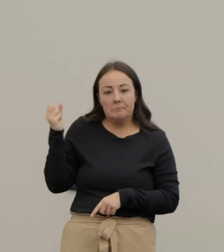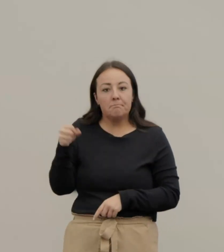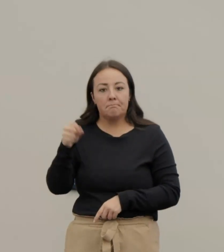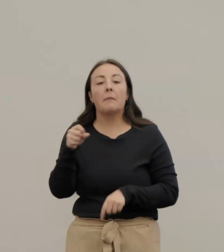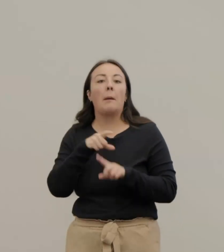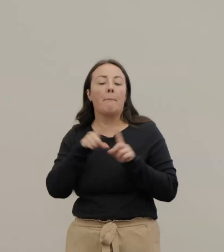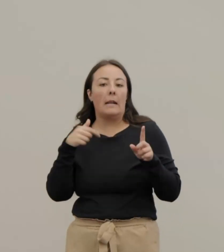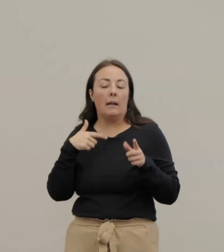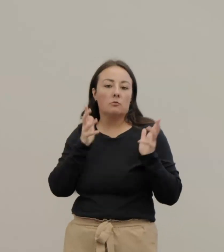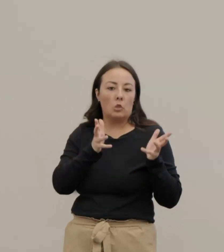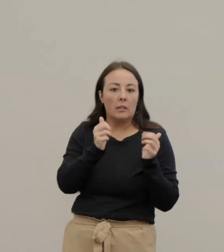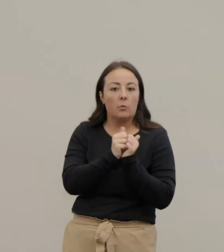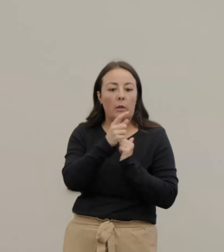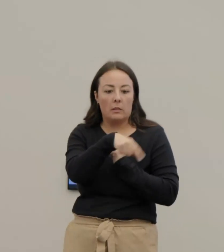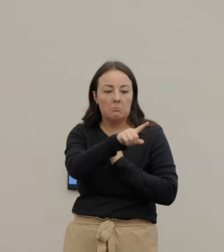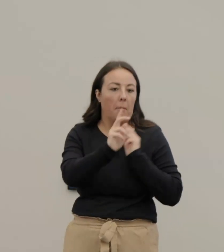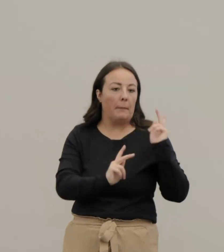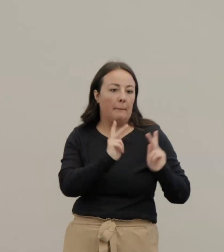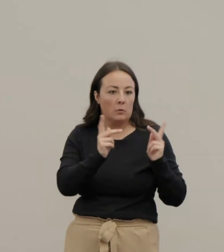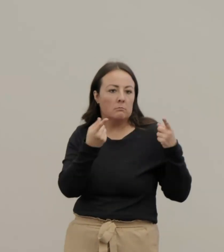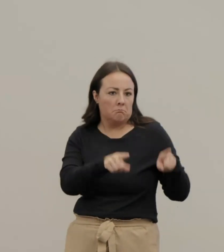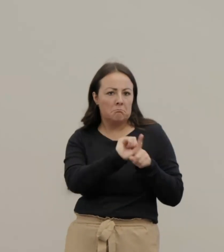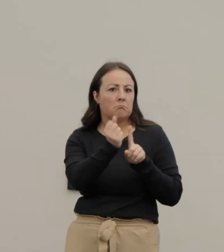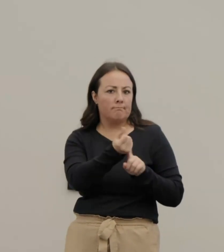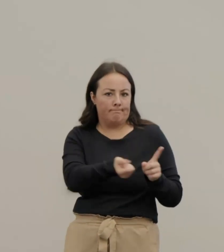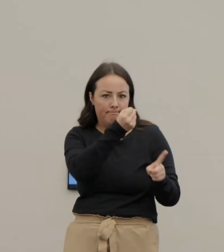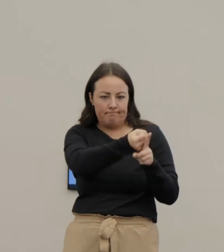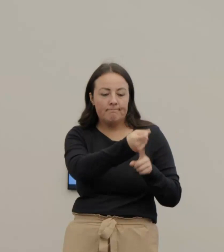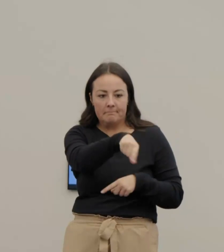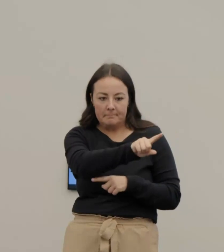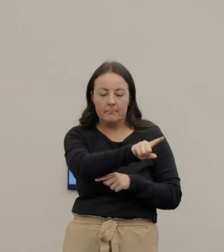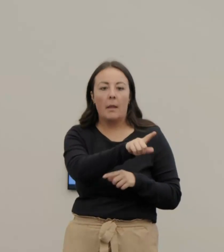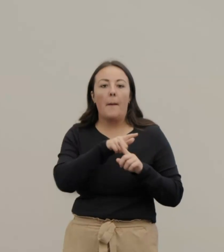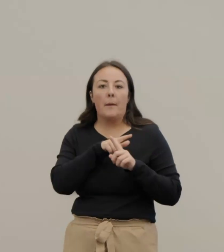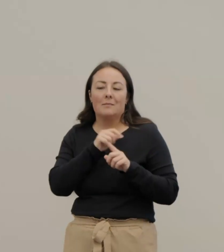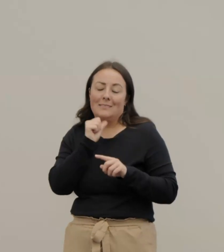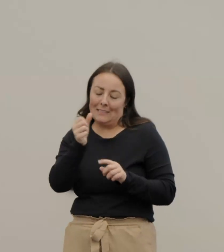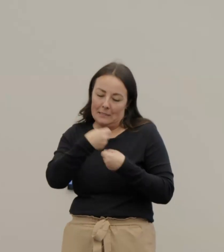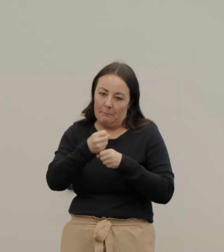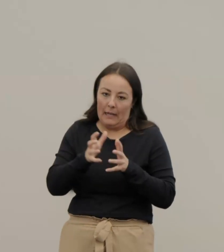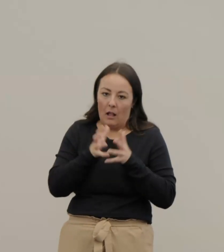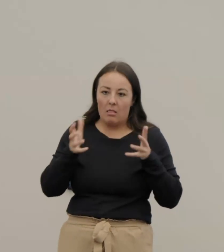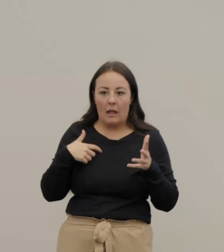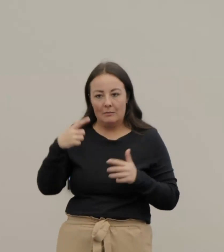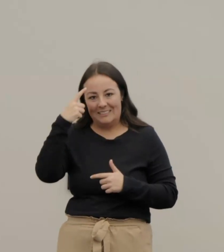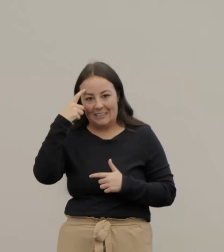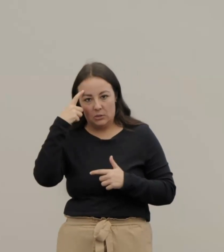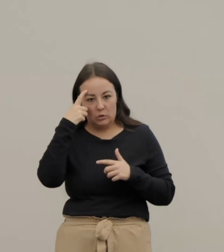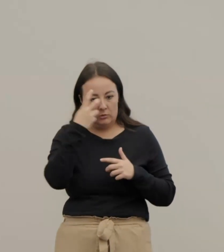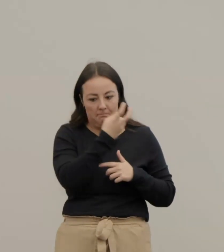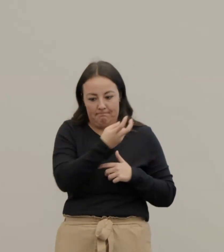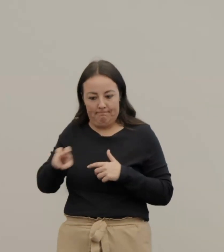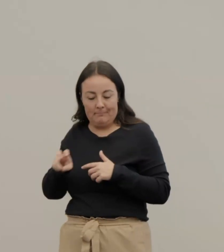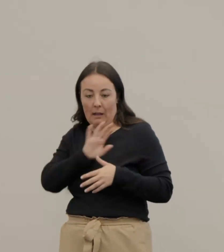talked with some folks that have had this scenario. So it doesn't make a lot of sense to move an entire website into